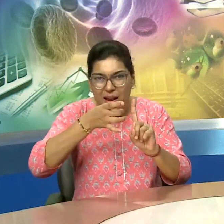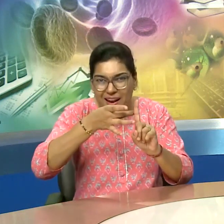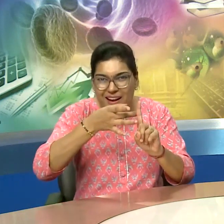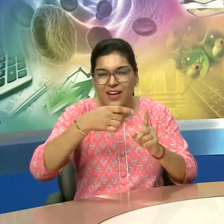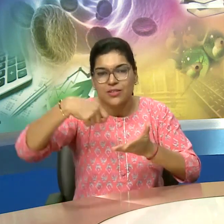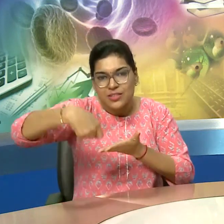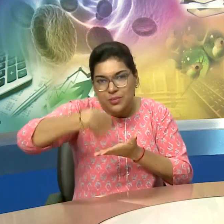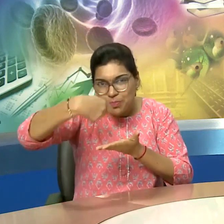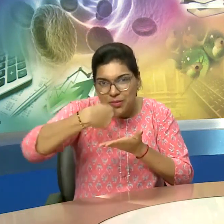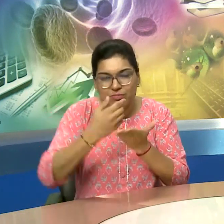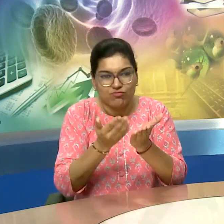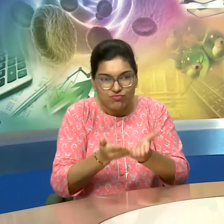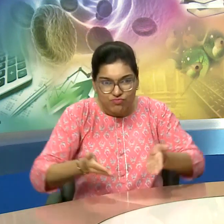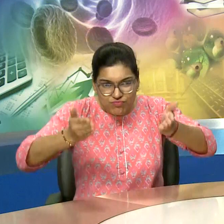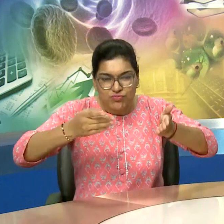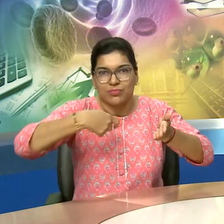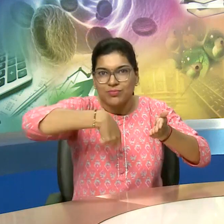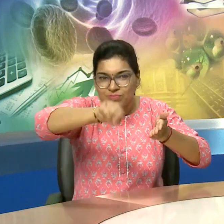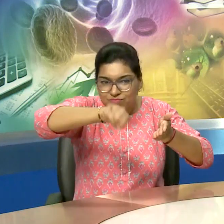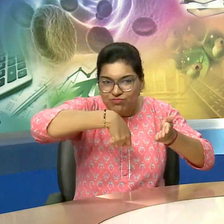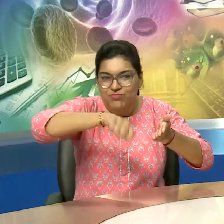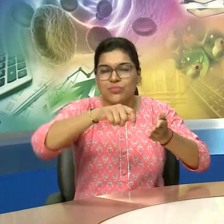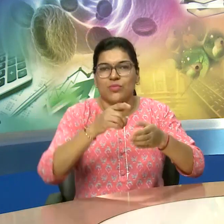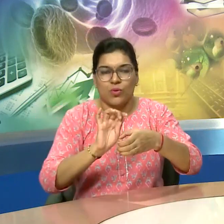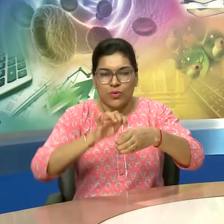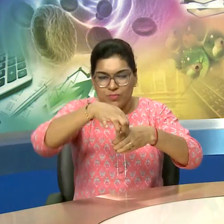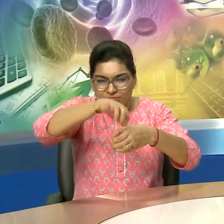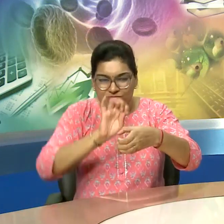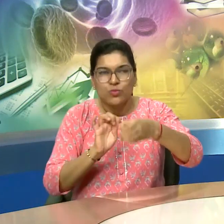minings, and also sometimes different kinds of refining metals.